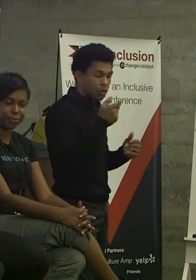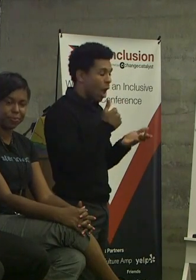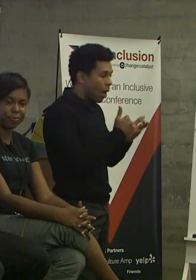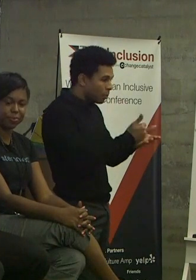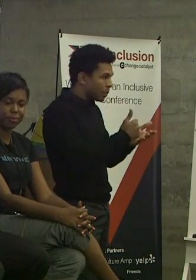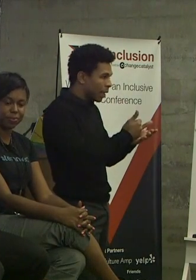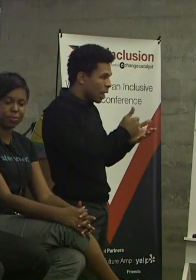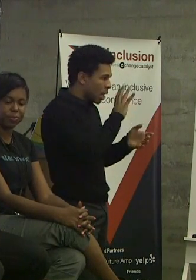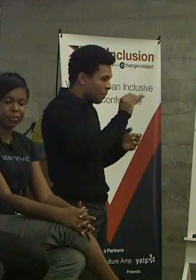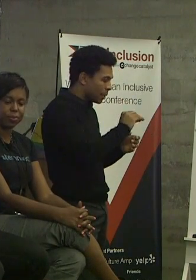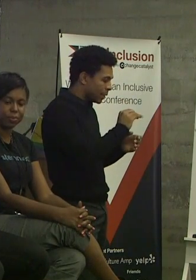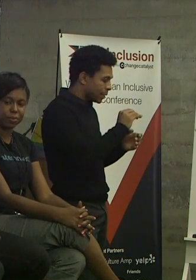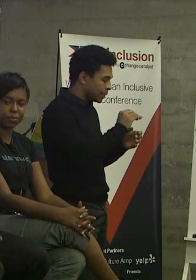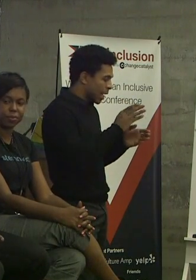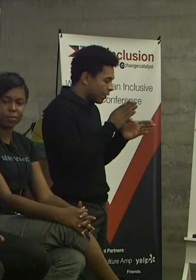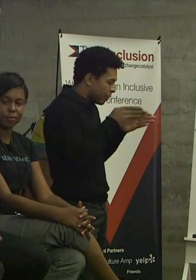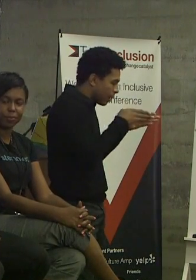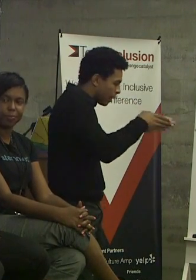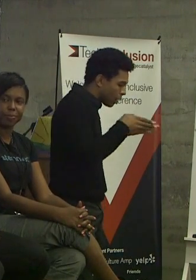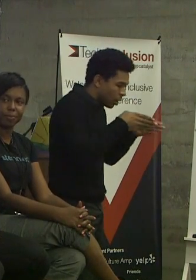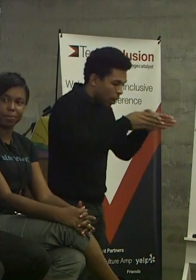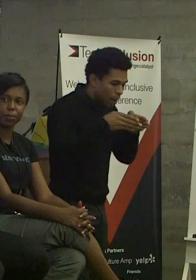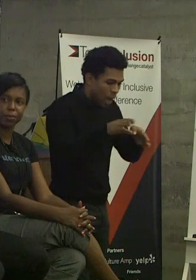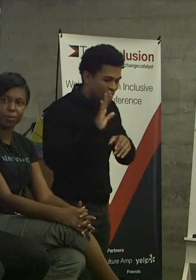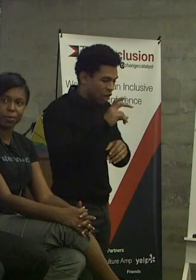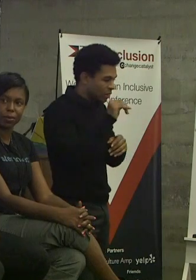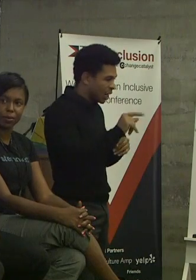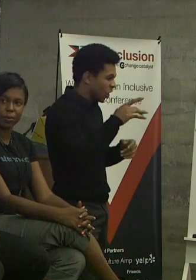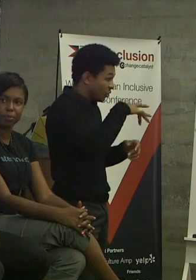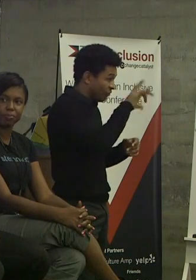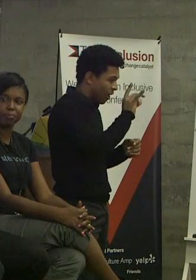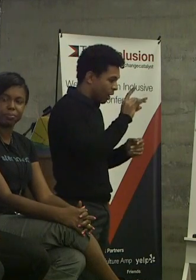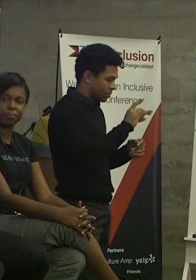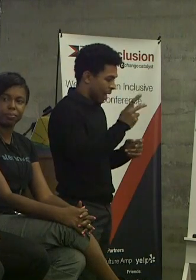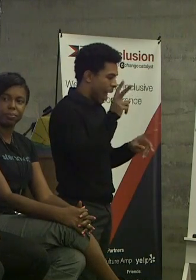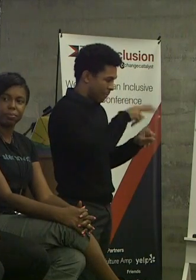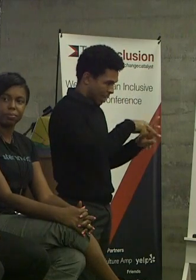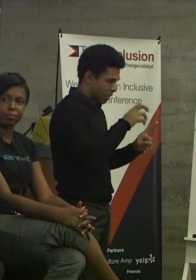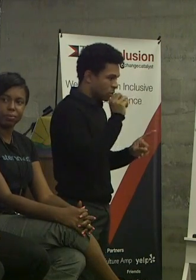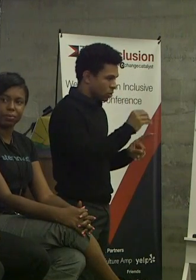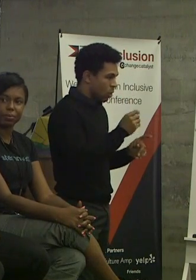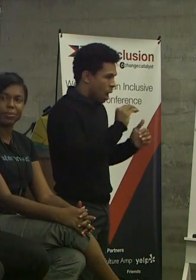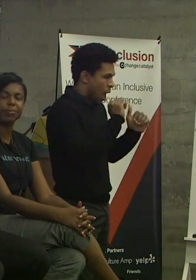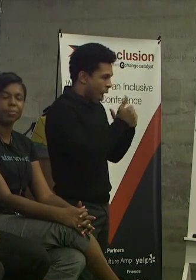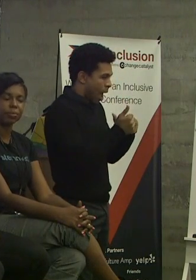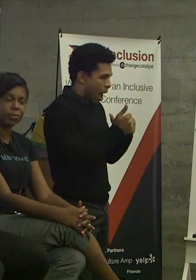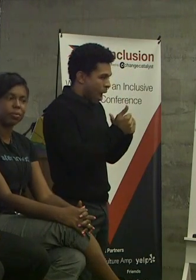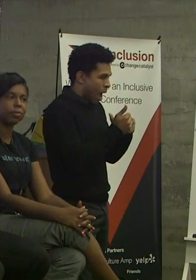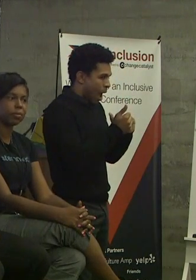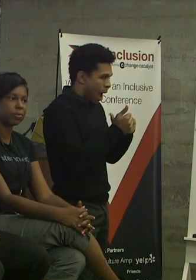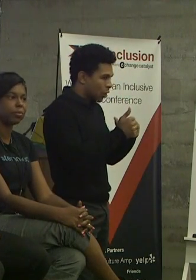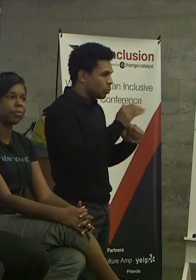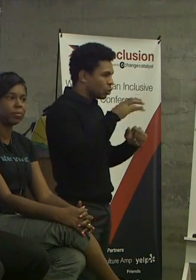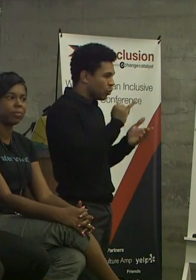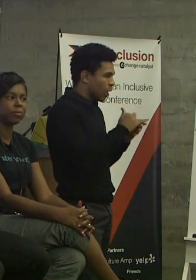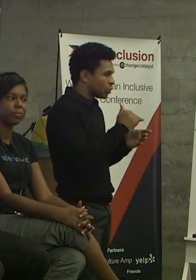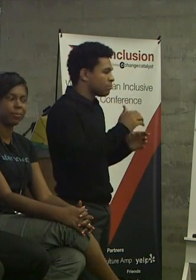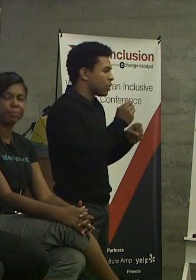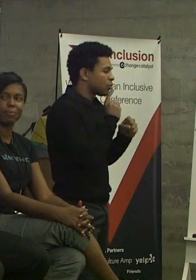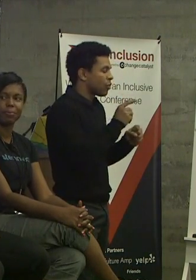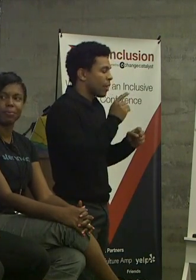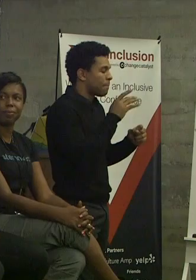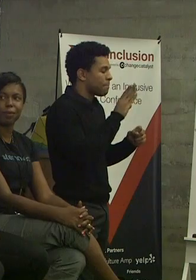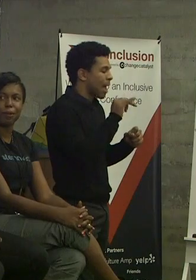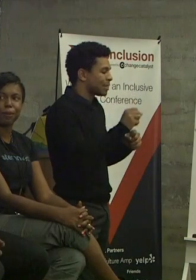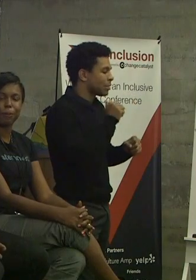mine their data to find applicants. How do you make sure that the way that you do that sort of doesn't have some of those biases baked in? Yeah, and I